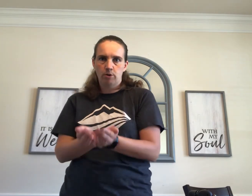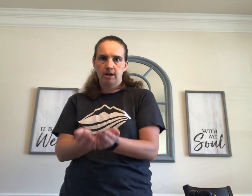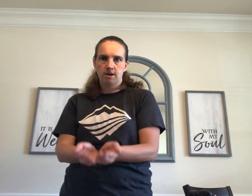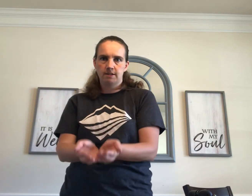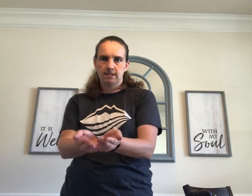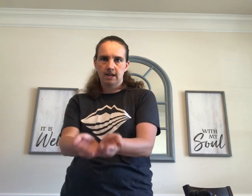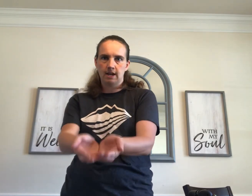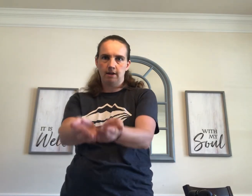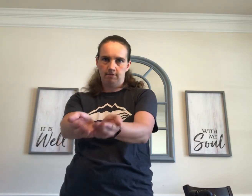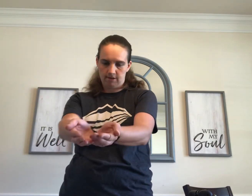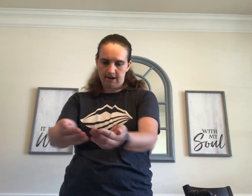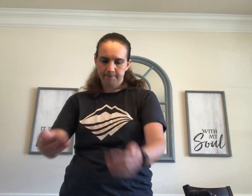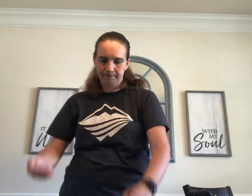on the sea, okay?